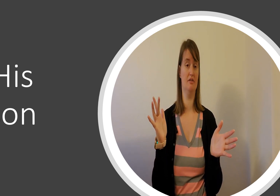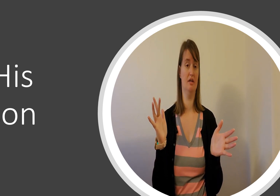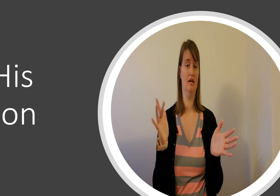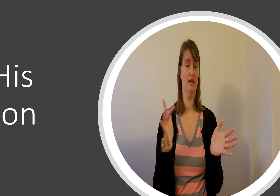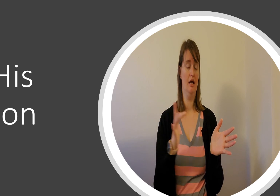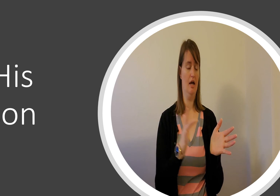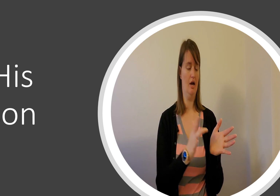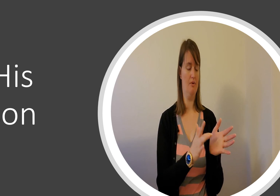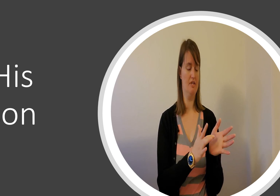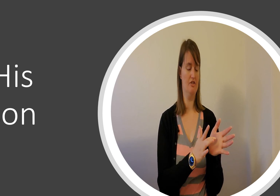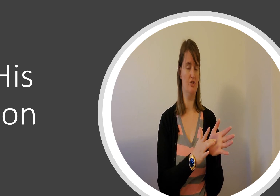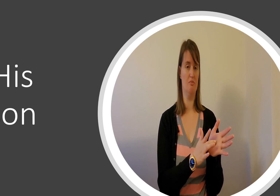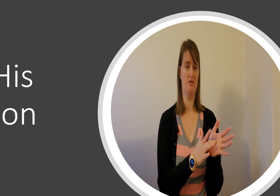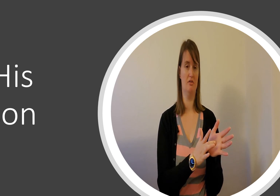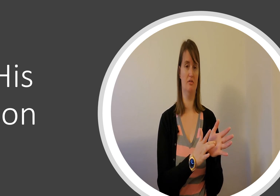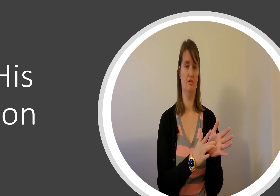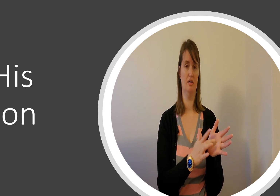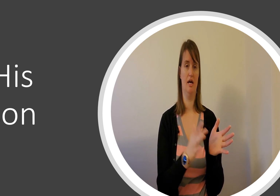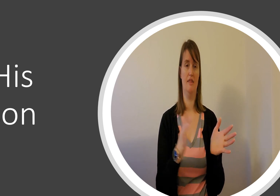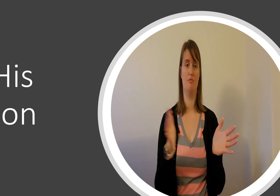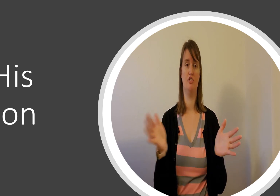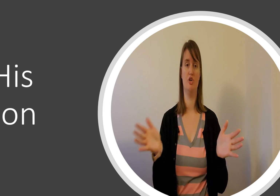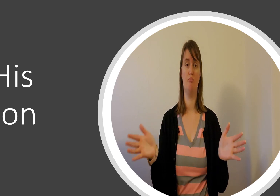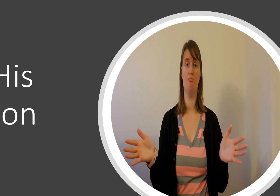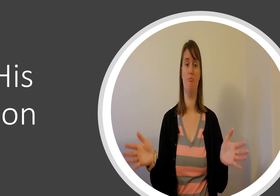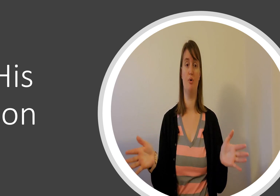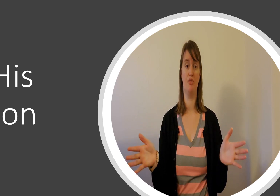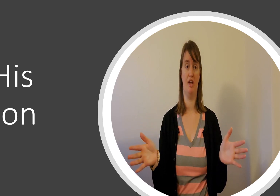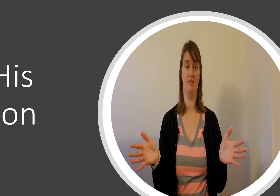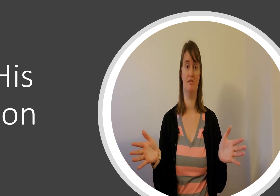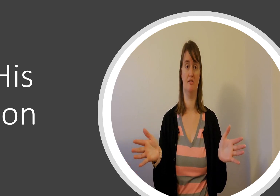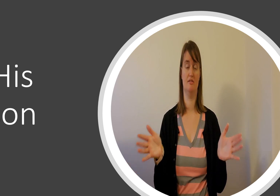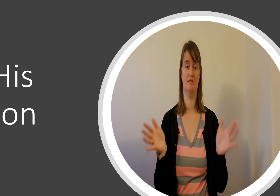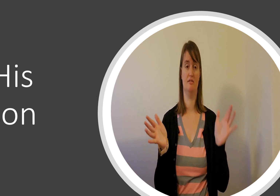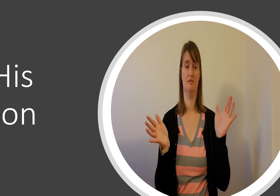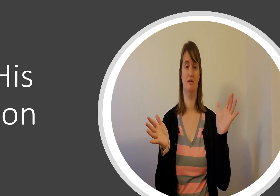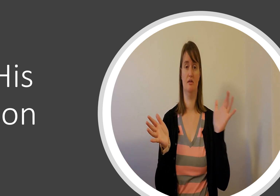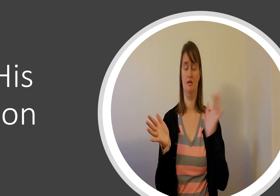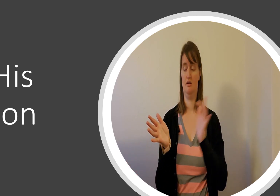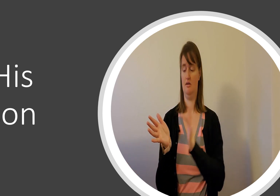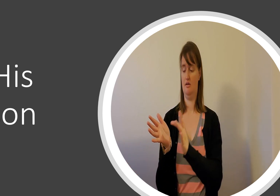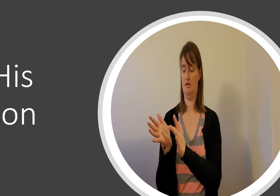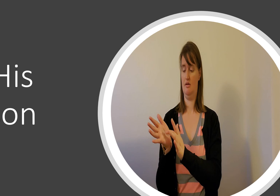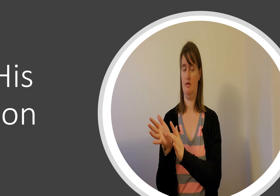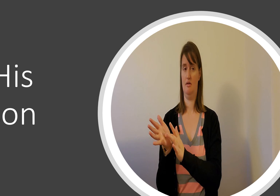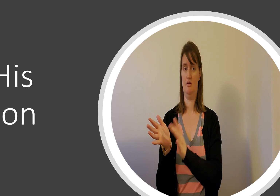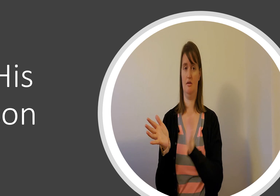hand and we touch the middle. And then we show both hands.